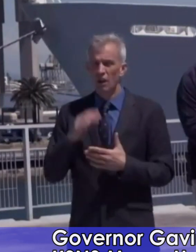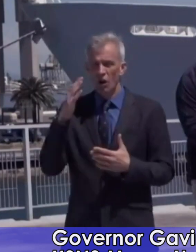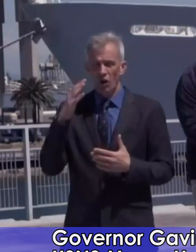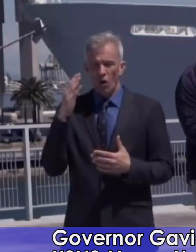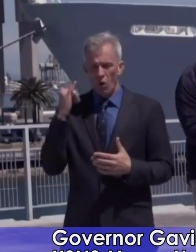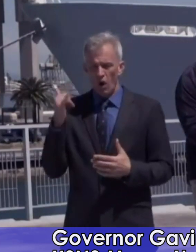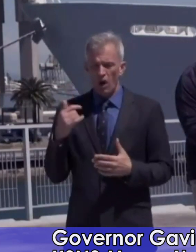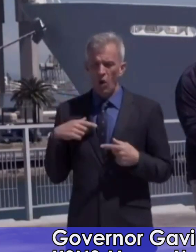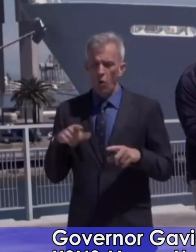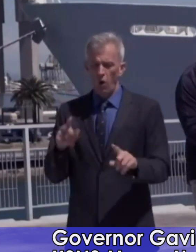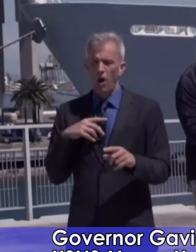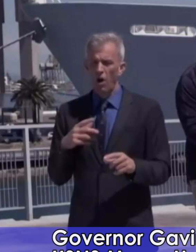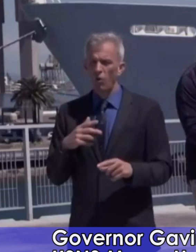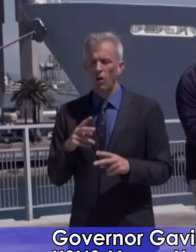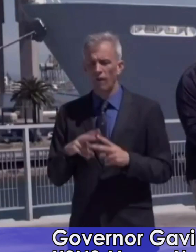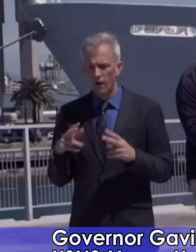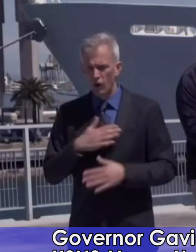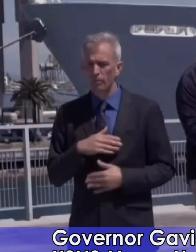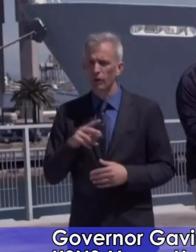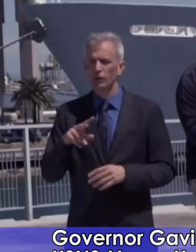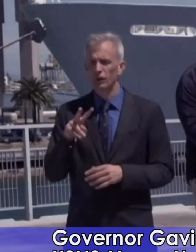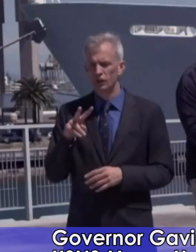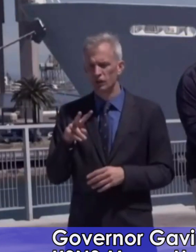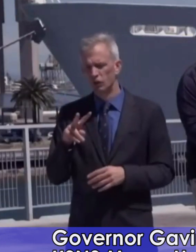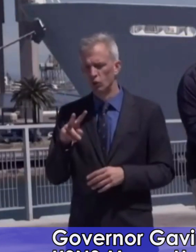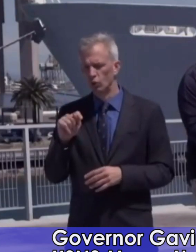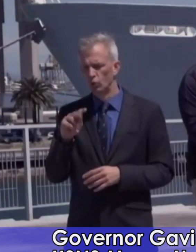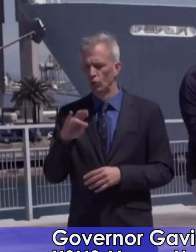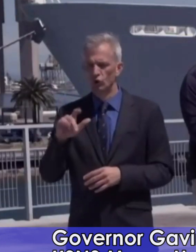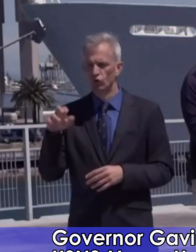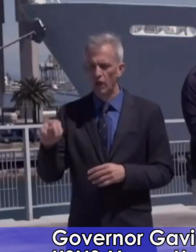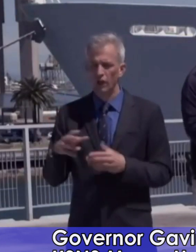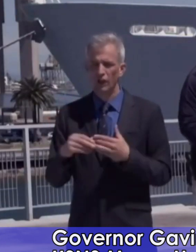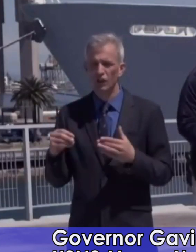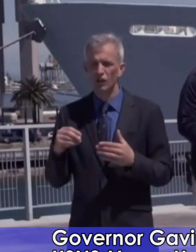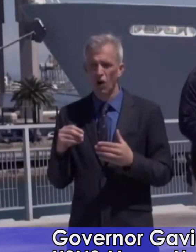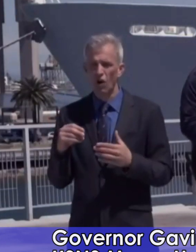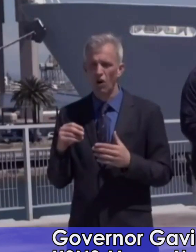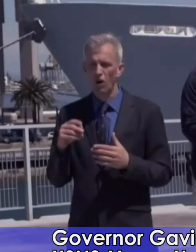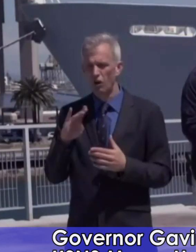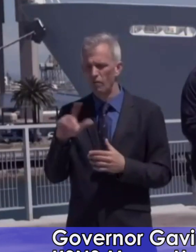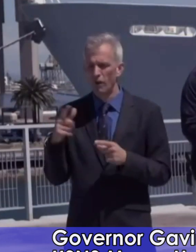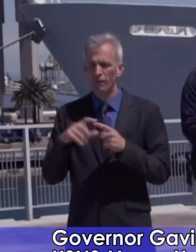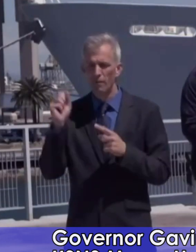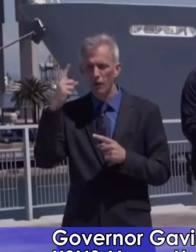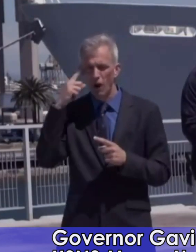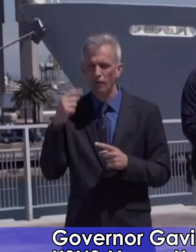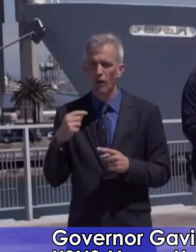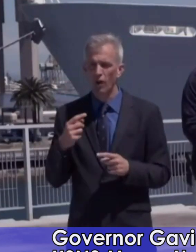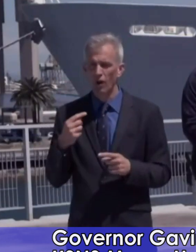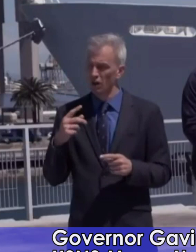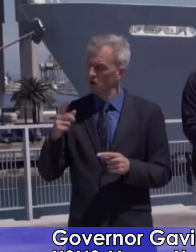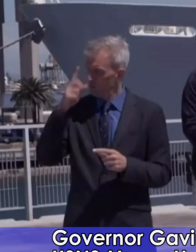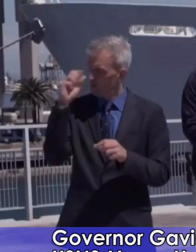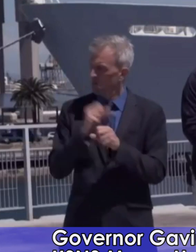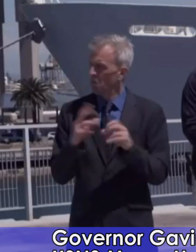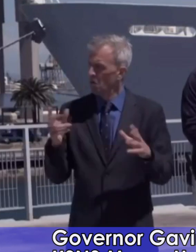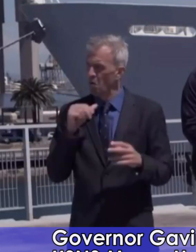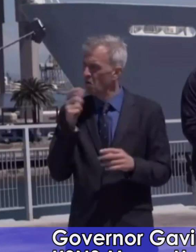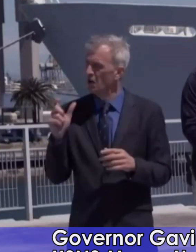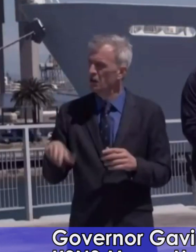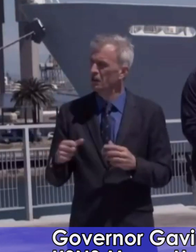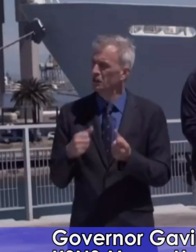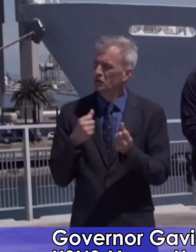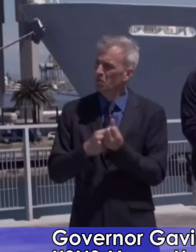the $2+ trillion stimulus from the federal government, none of us are naive that we're going to need more support down the line. Not only the states